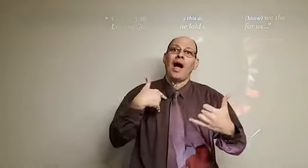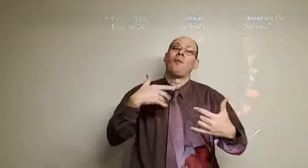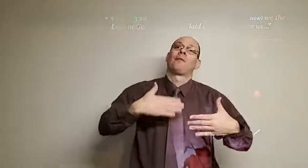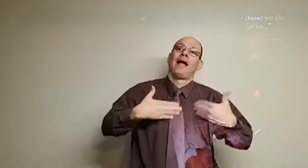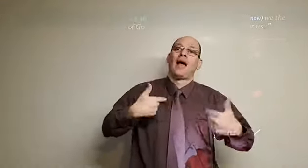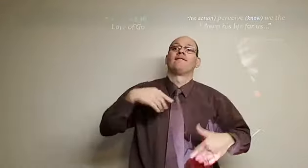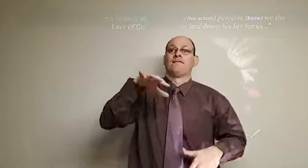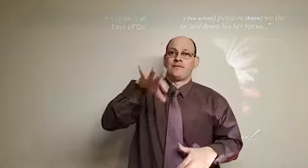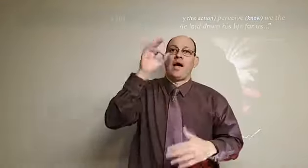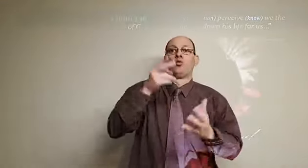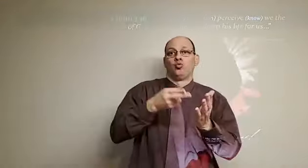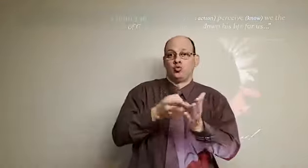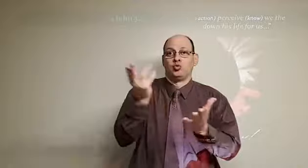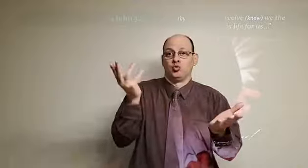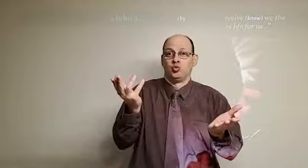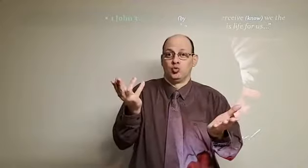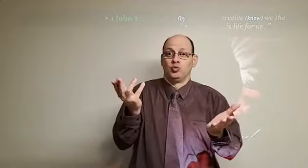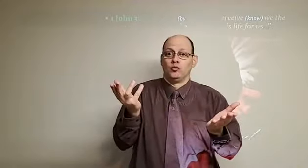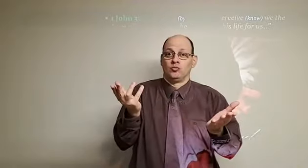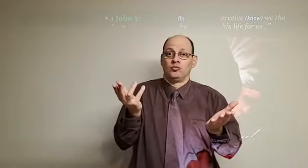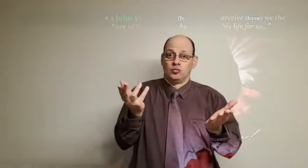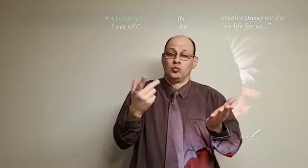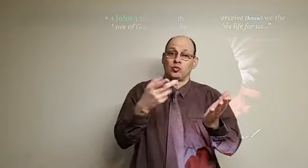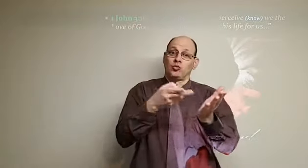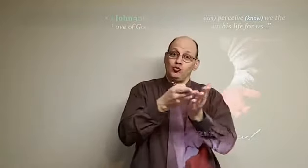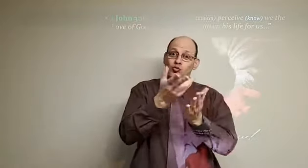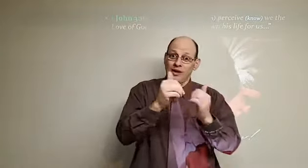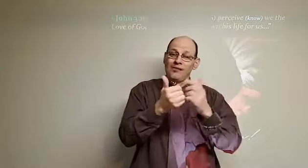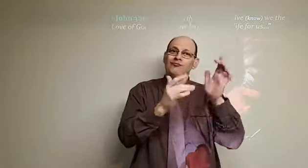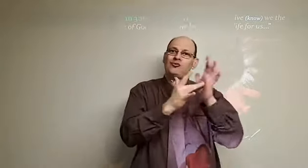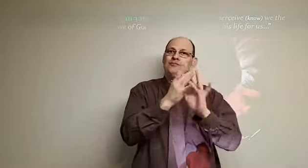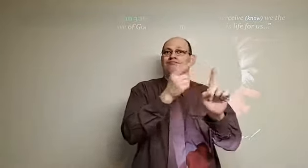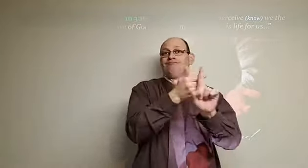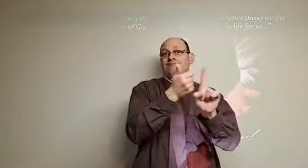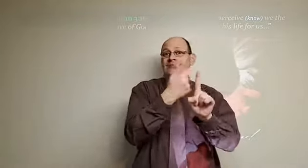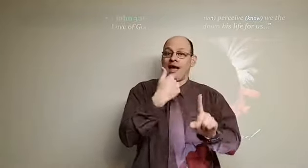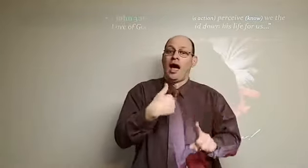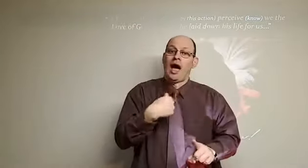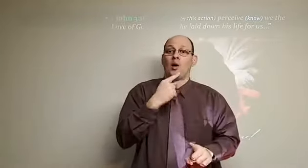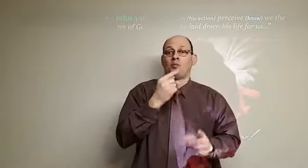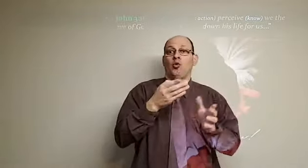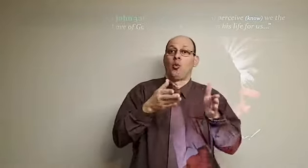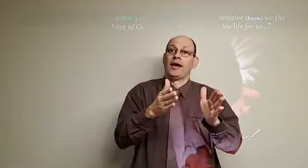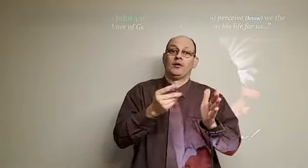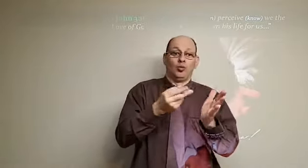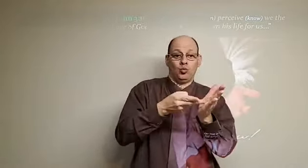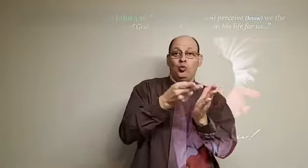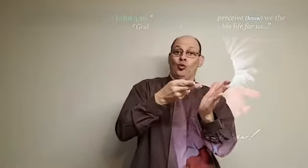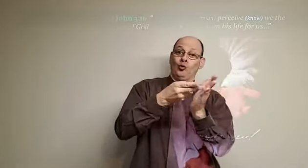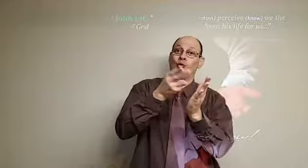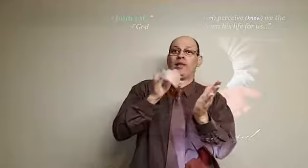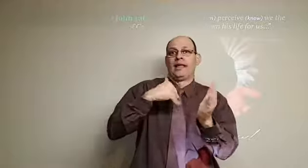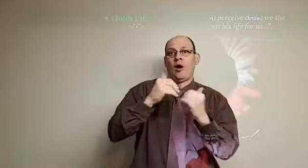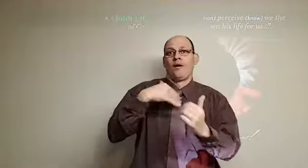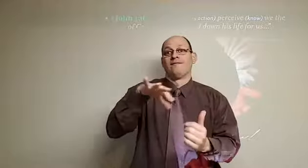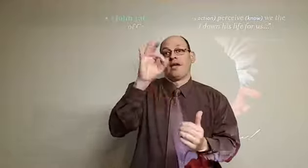but I am so thankful that I found the truth the word of God and it was through Jesus Christ he said he is the